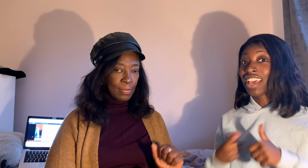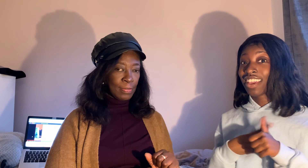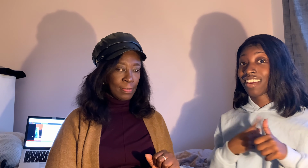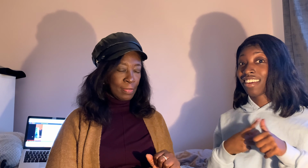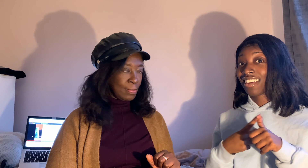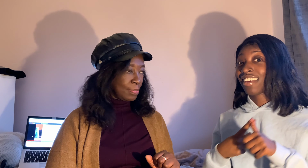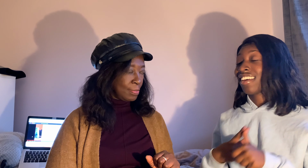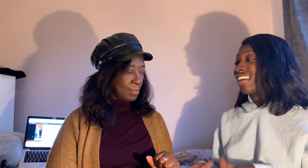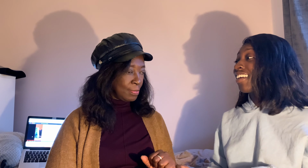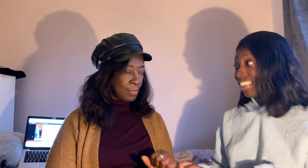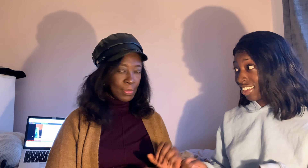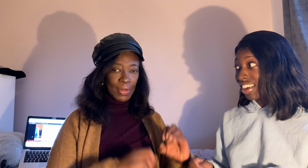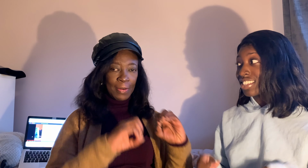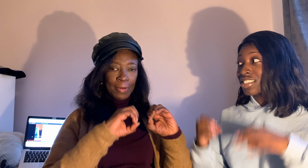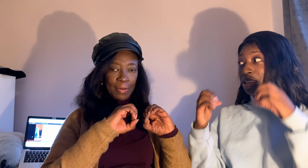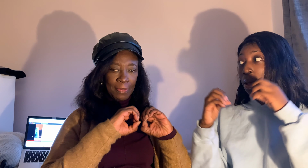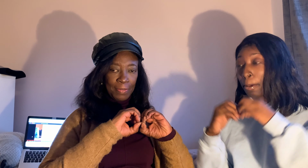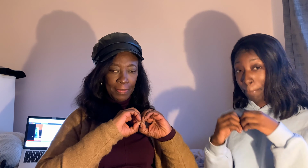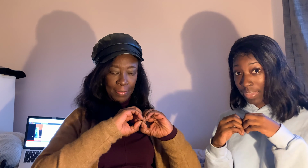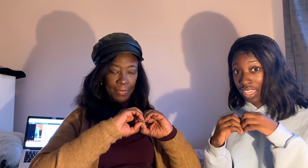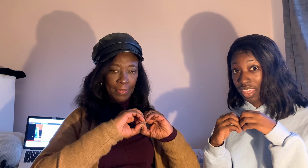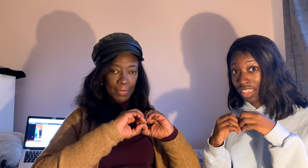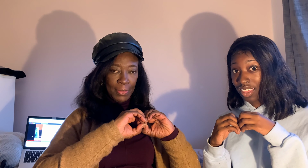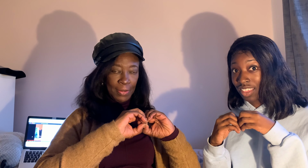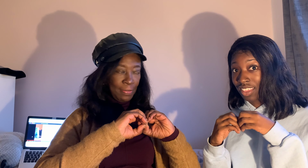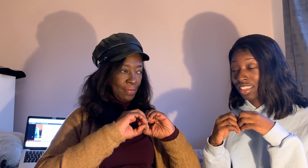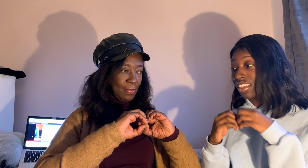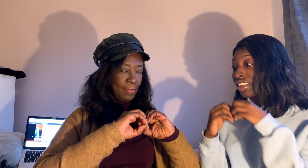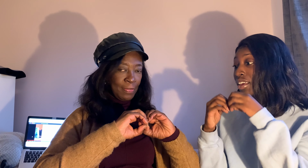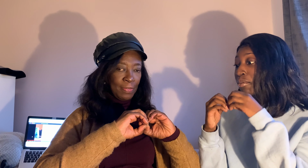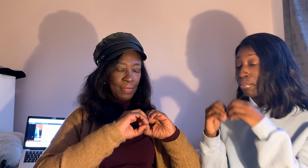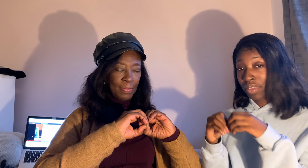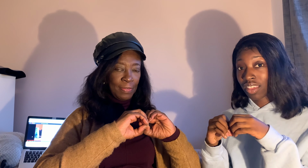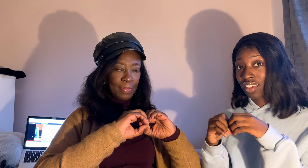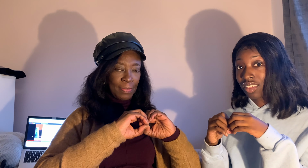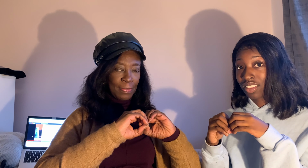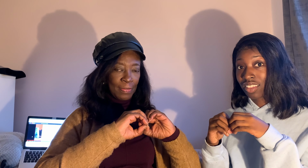A. Yes. E. E.